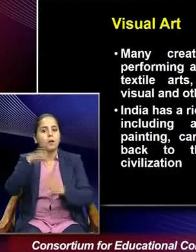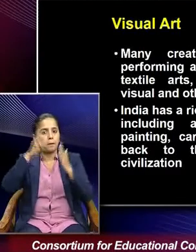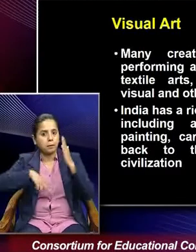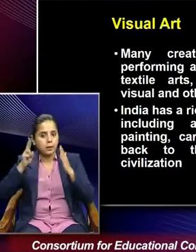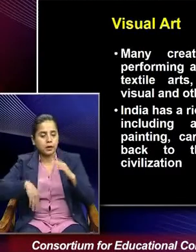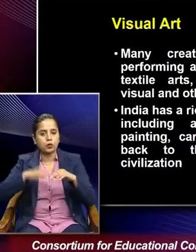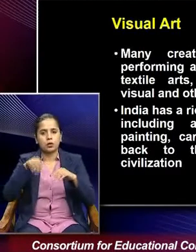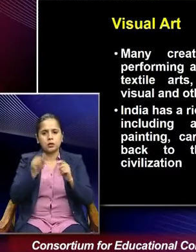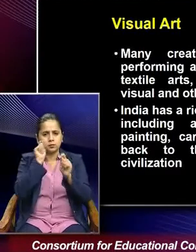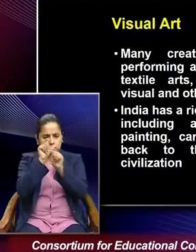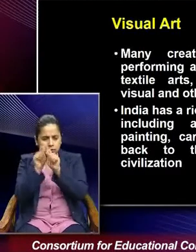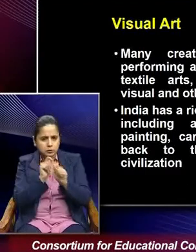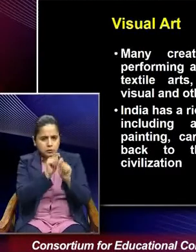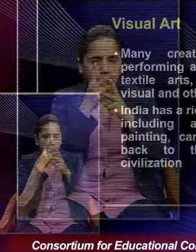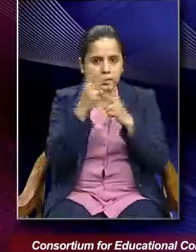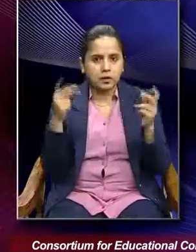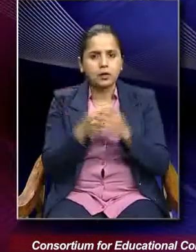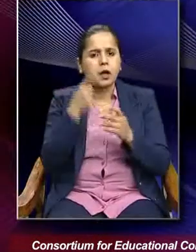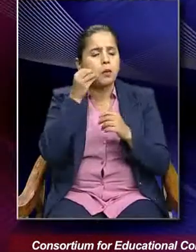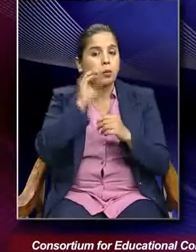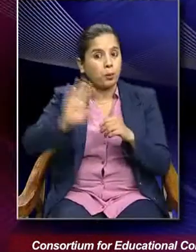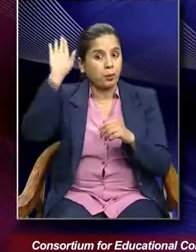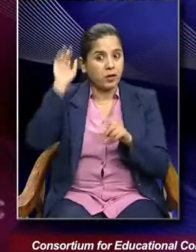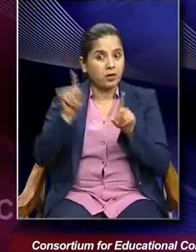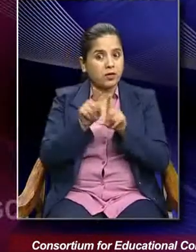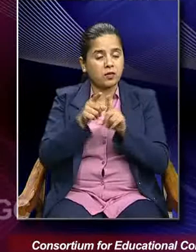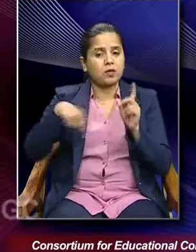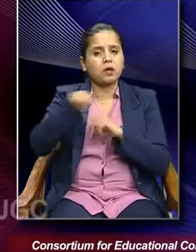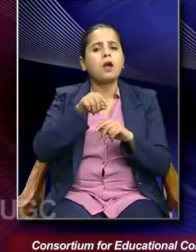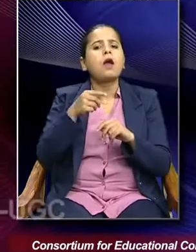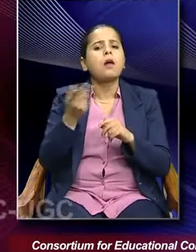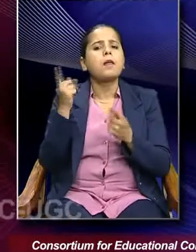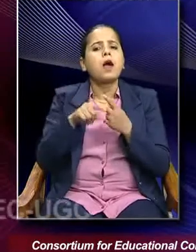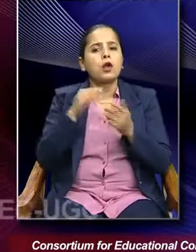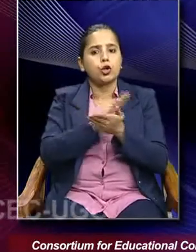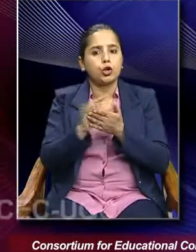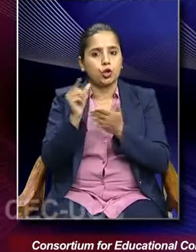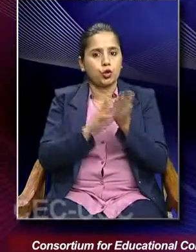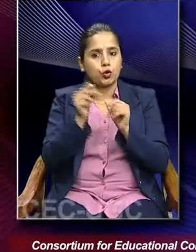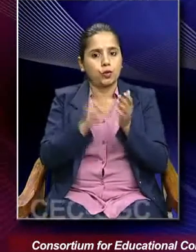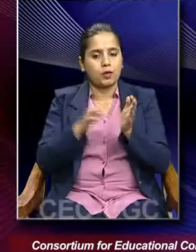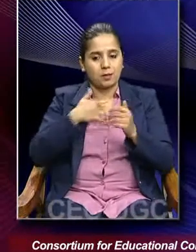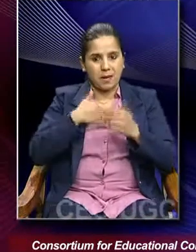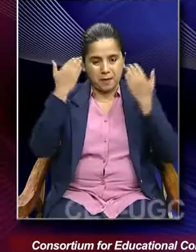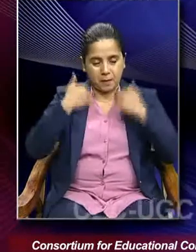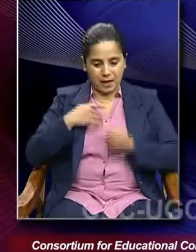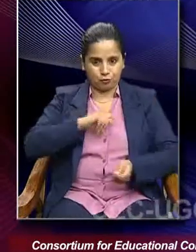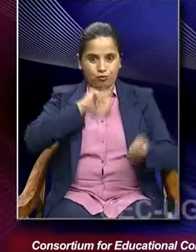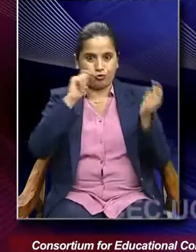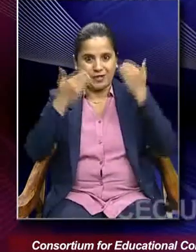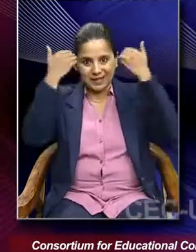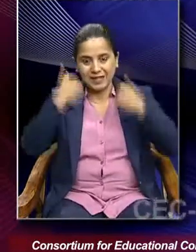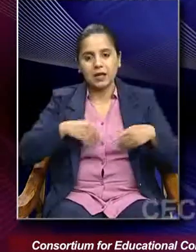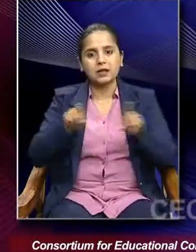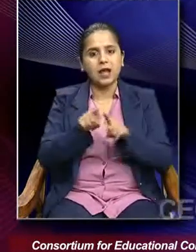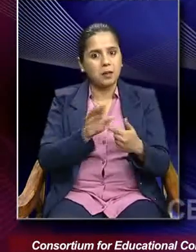carvings, etc., which date back to the dawn of human civilization. So when we